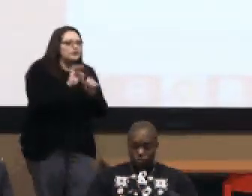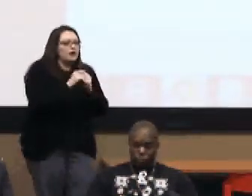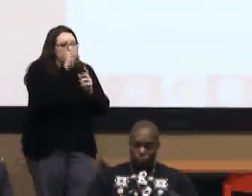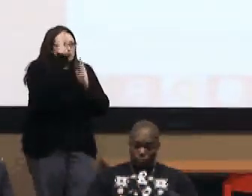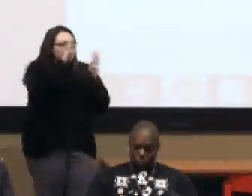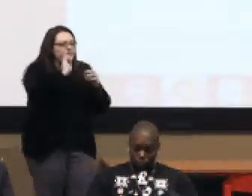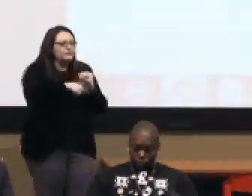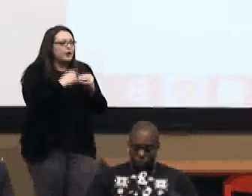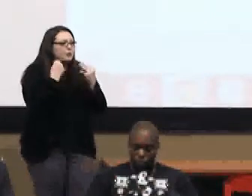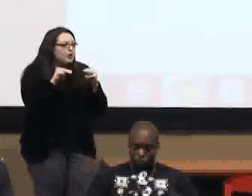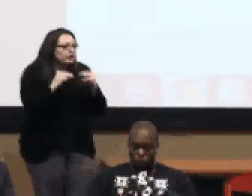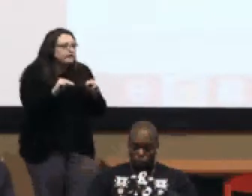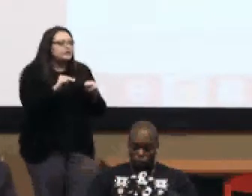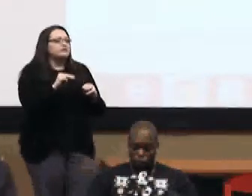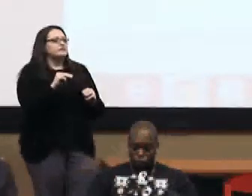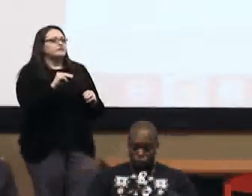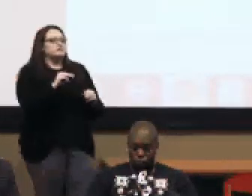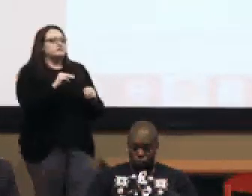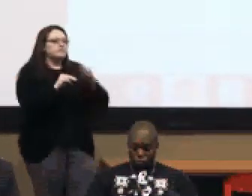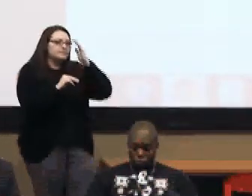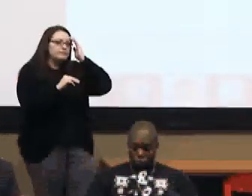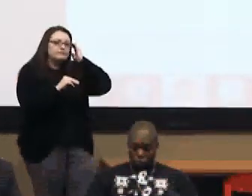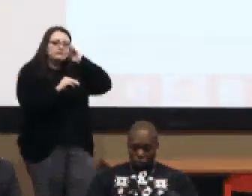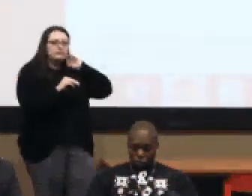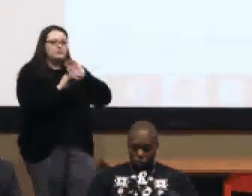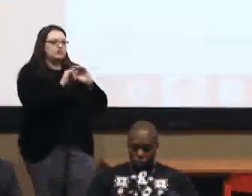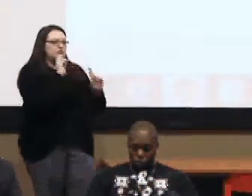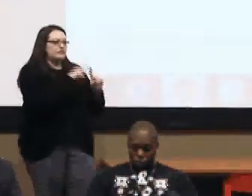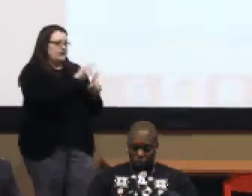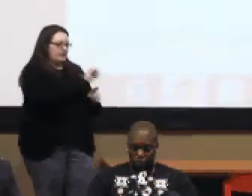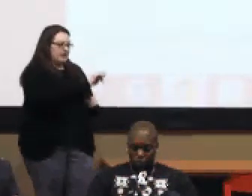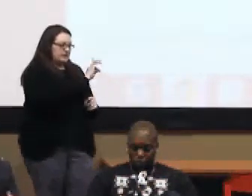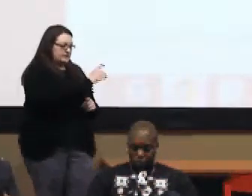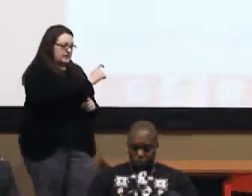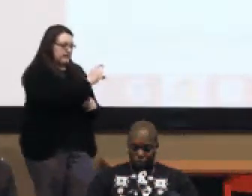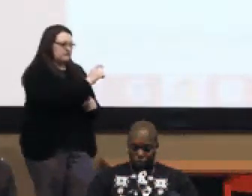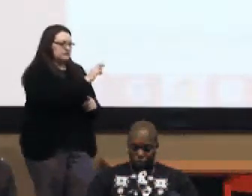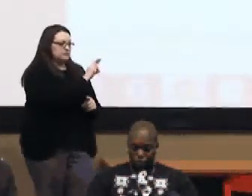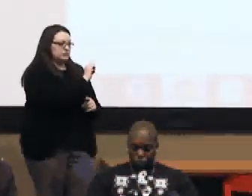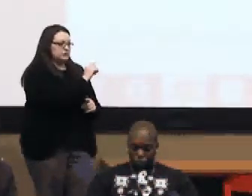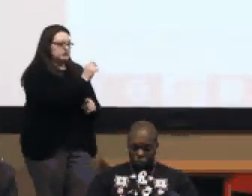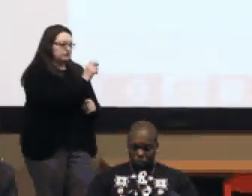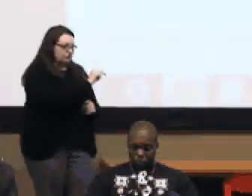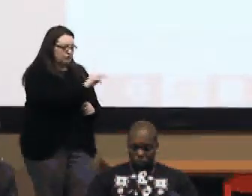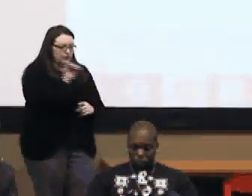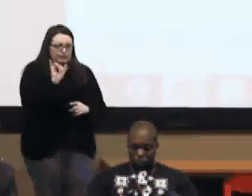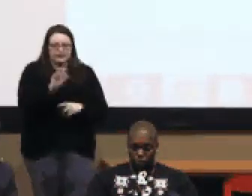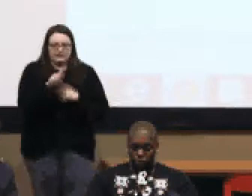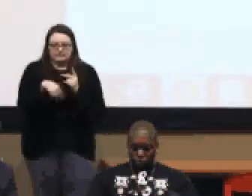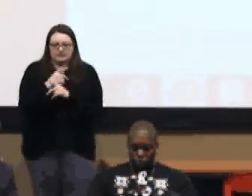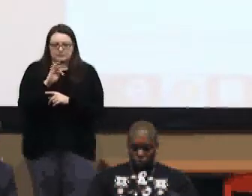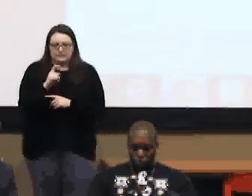marketing it. It's just sort of does one file this tax return or this tax return? That's really all it is.